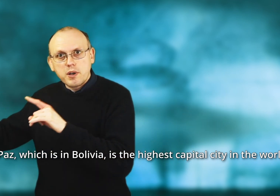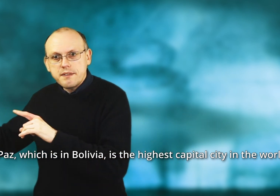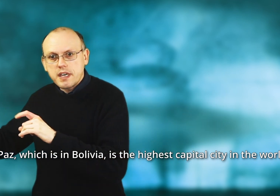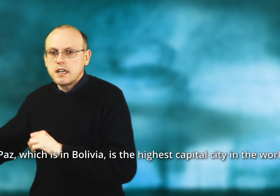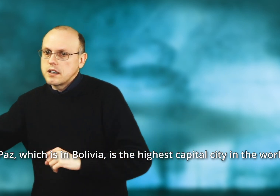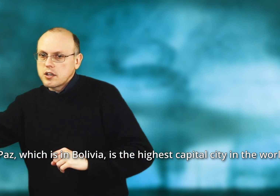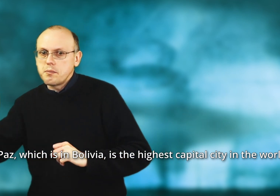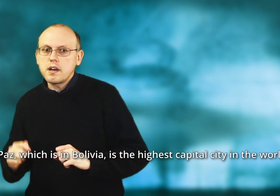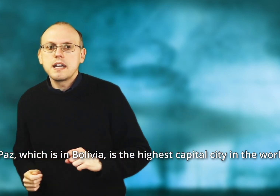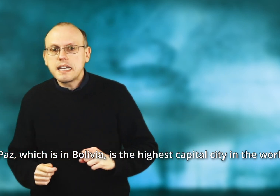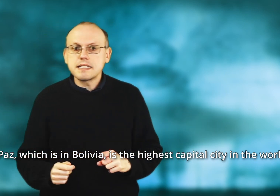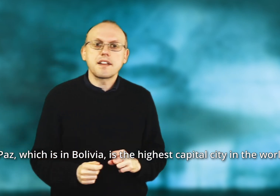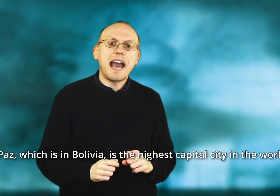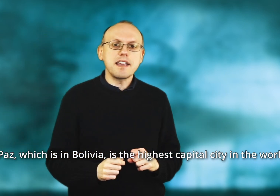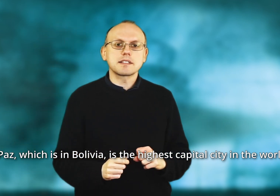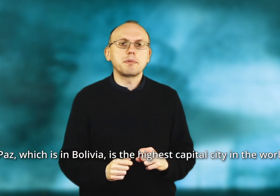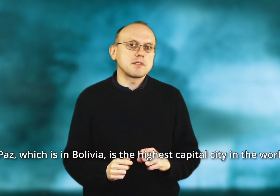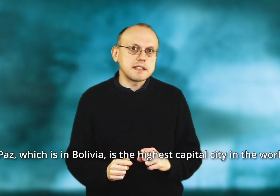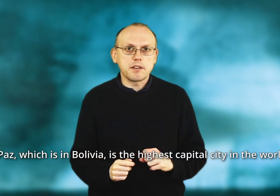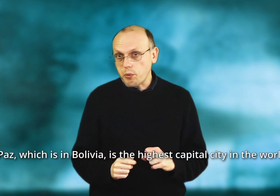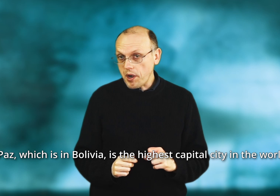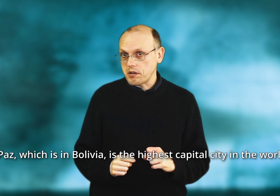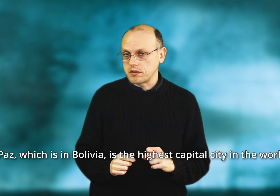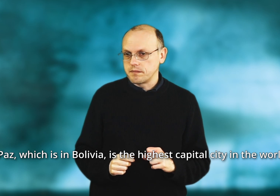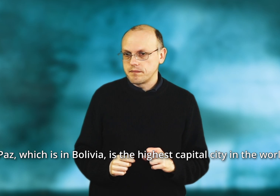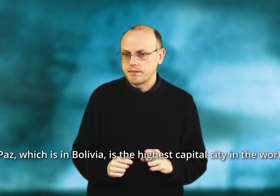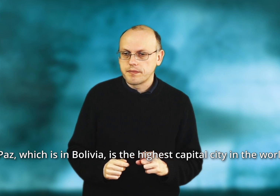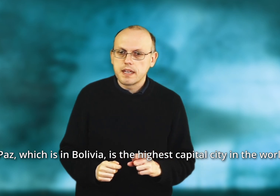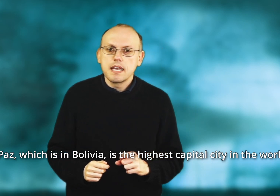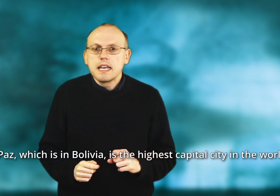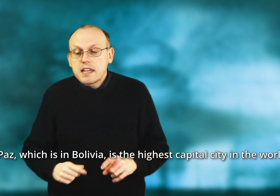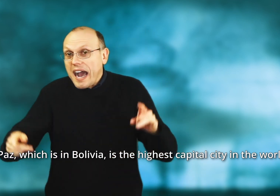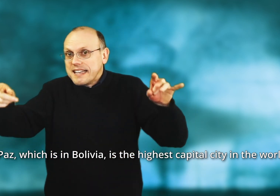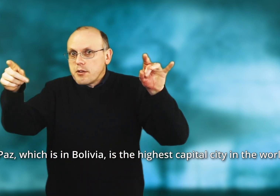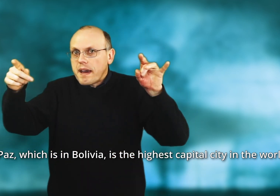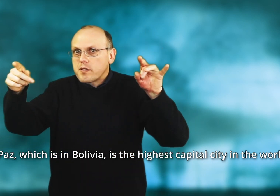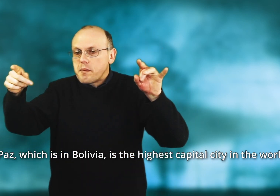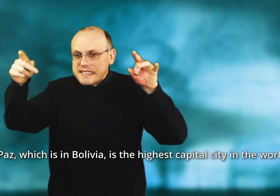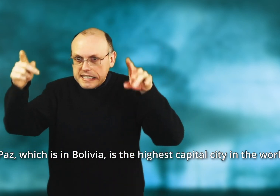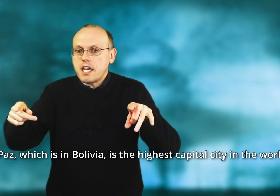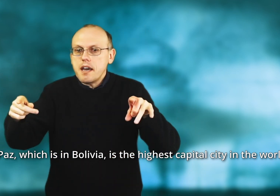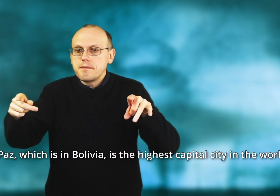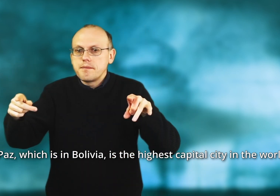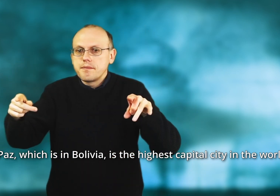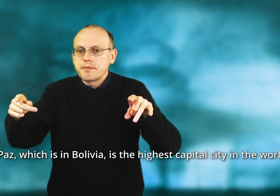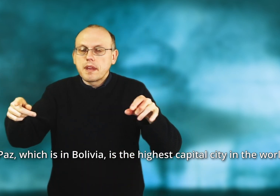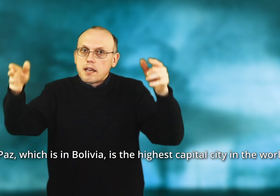Bolivia, comma, is the highest capital city in the world. Now I need a pair of commas here